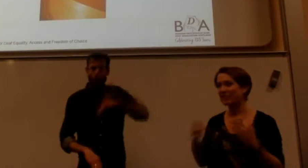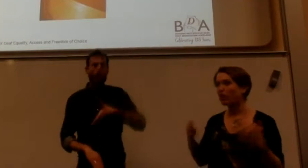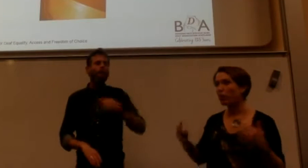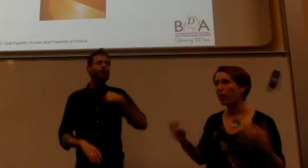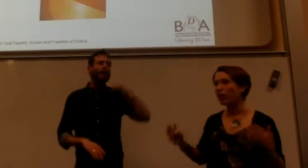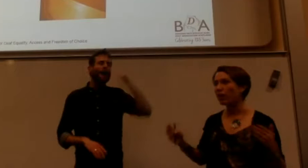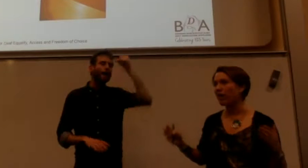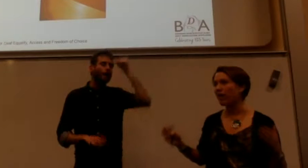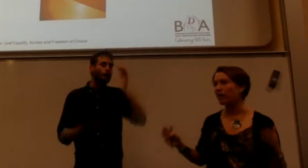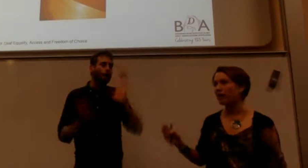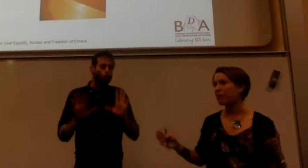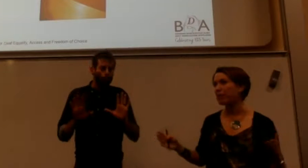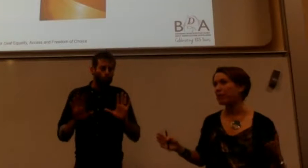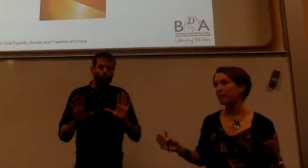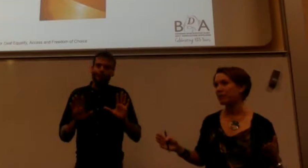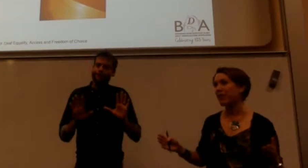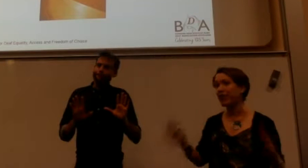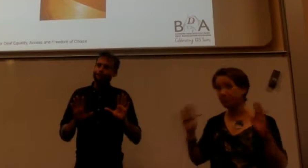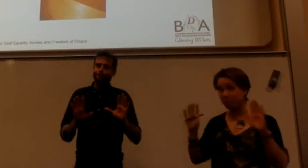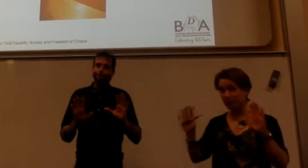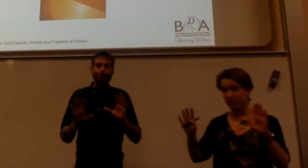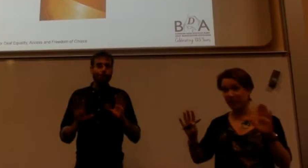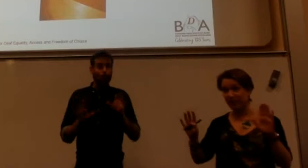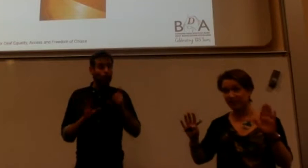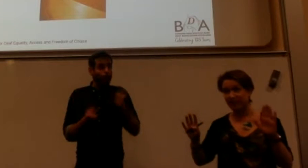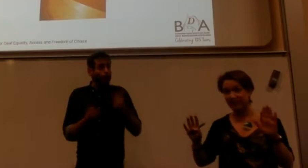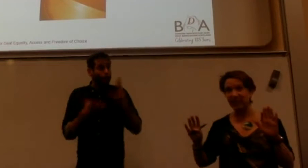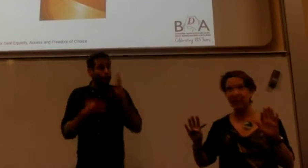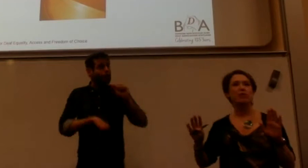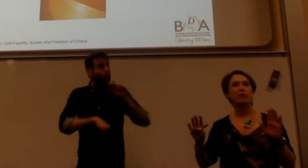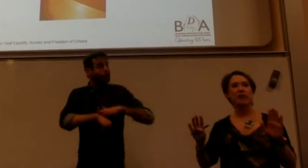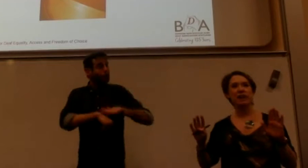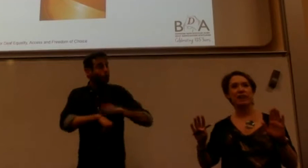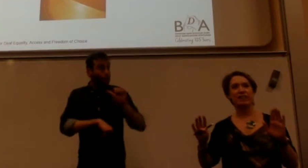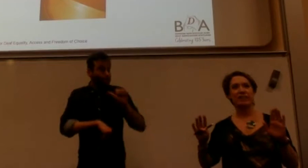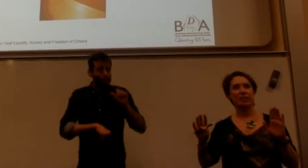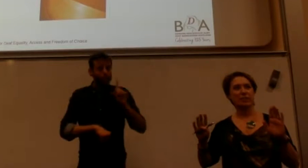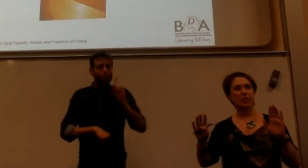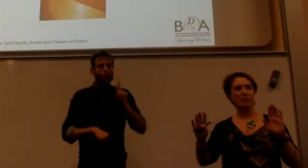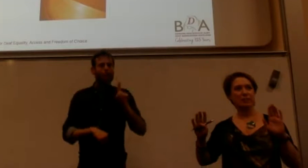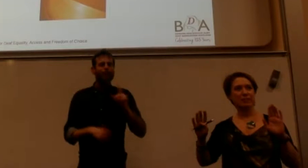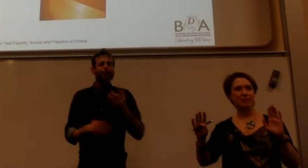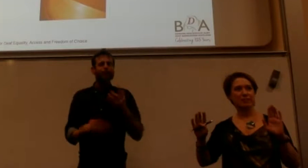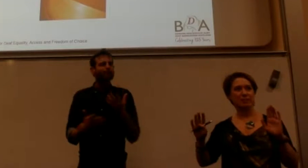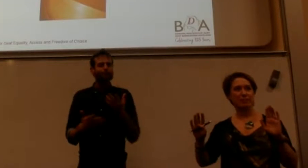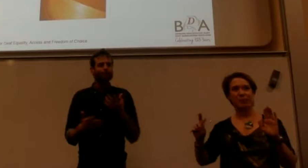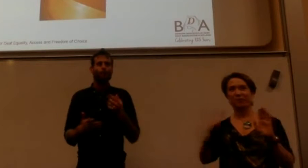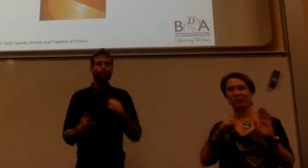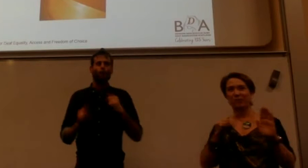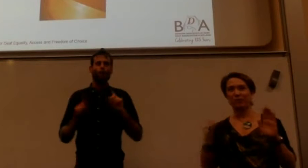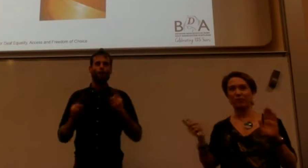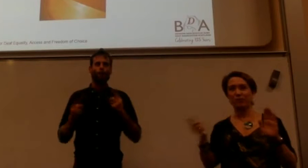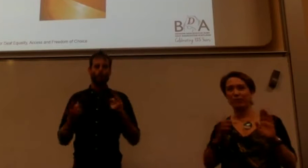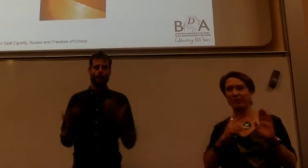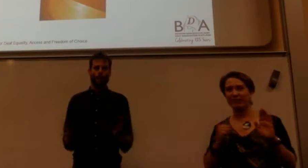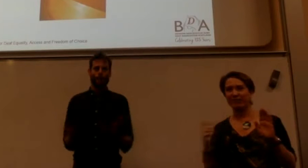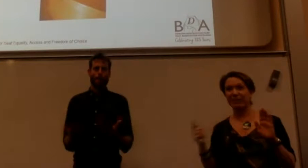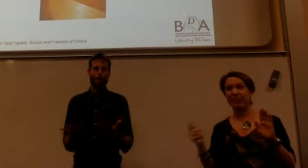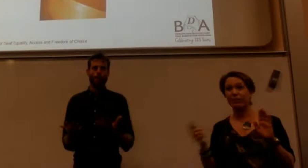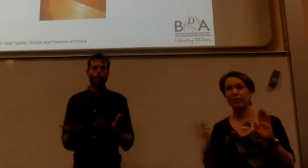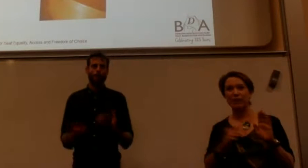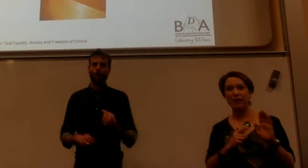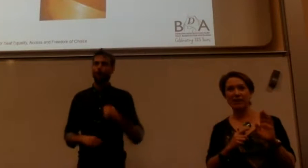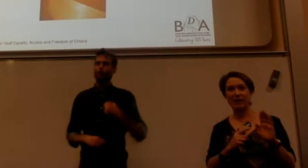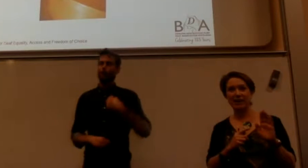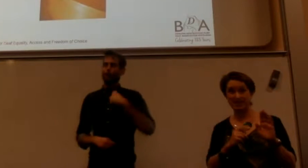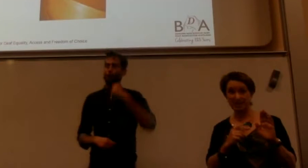It's just not where we are at the moment. I appreciate that means the group that I've described as operating in an